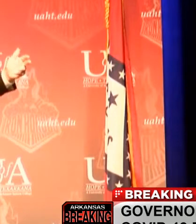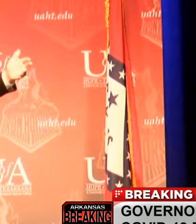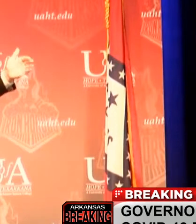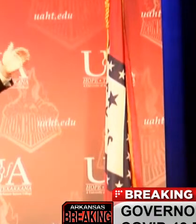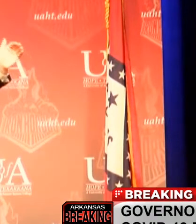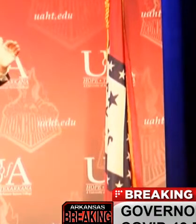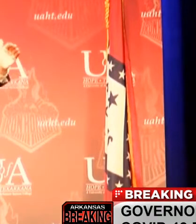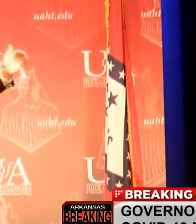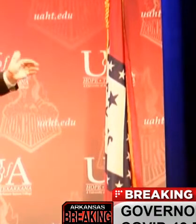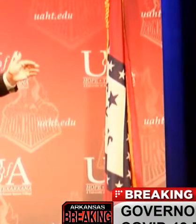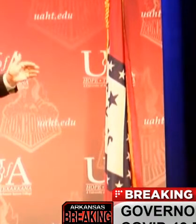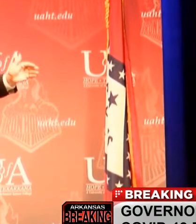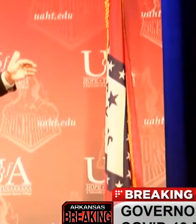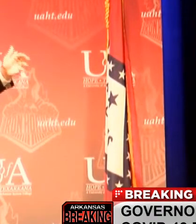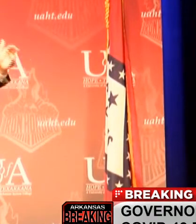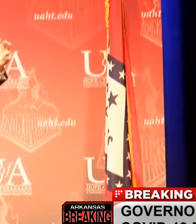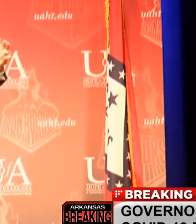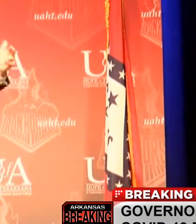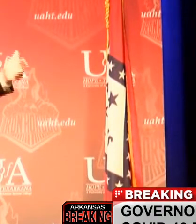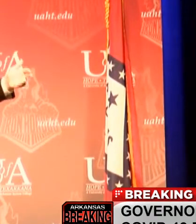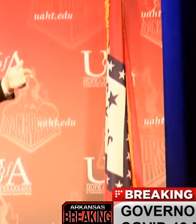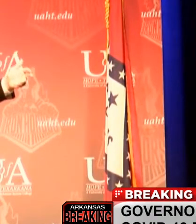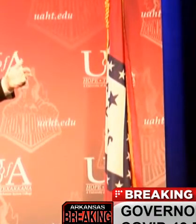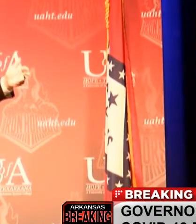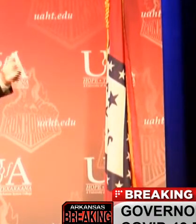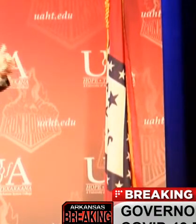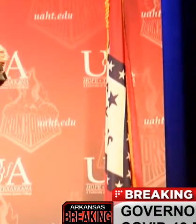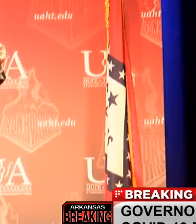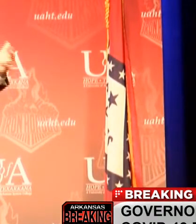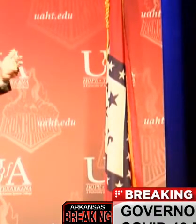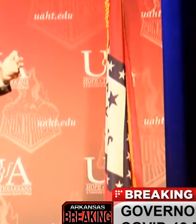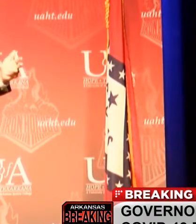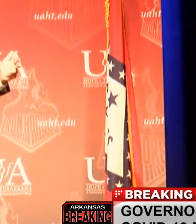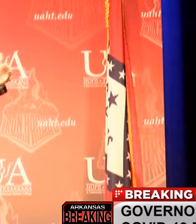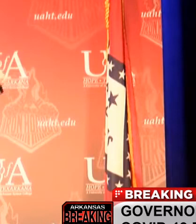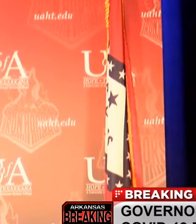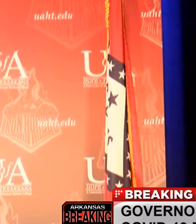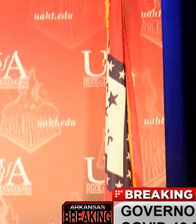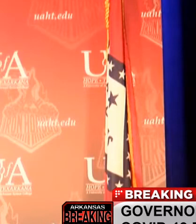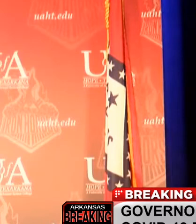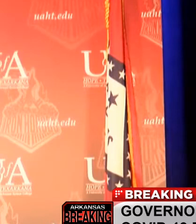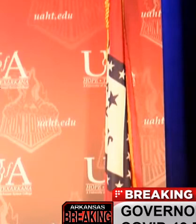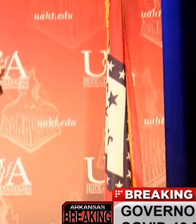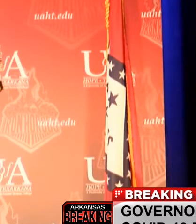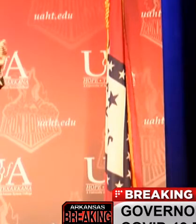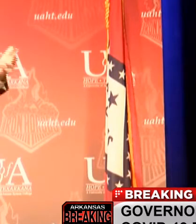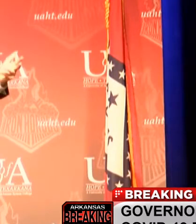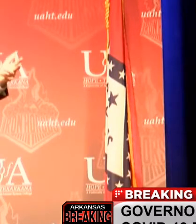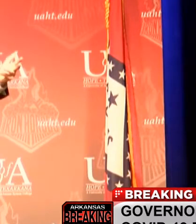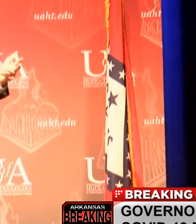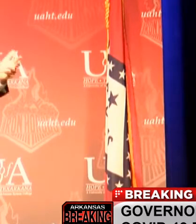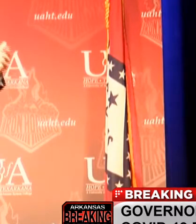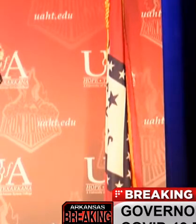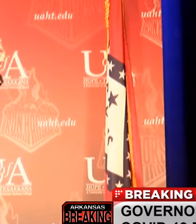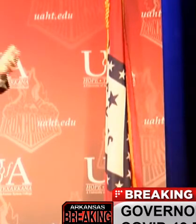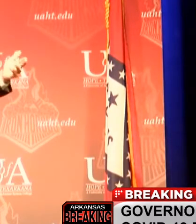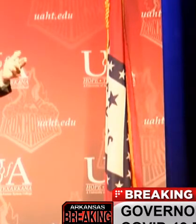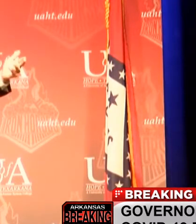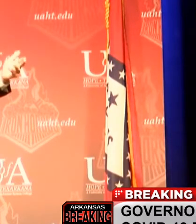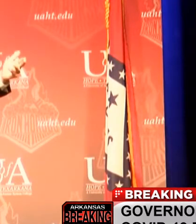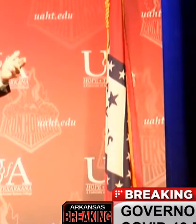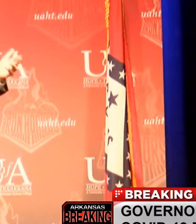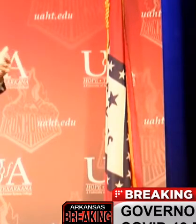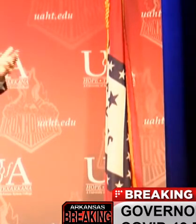Health labs producing every day. They work 24/7 around the clock in assessing these and doing an